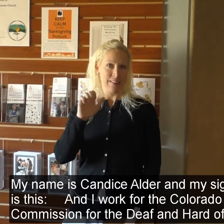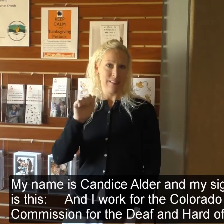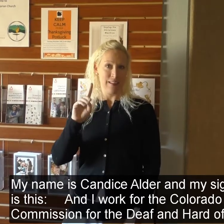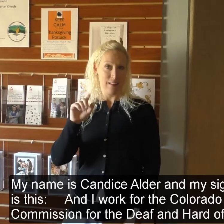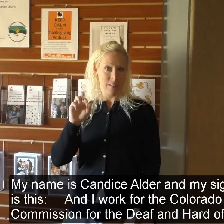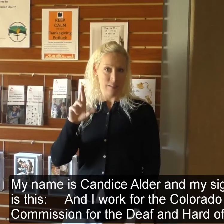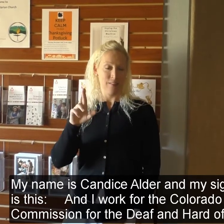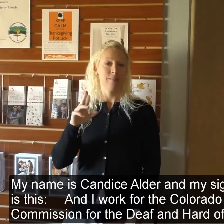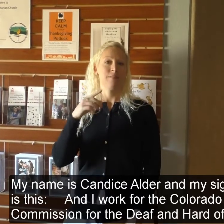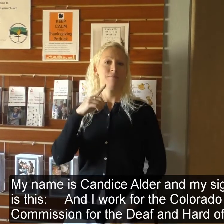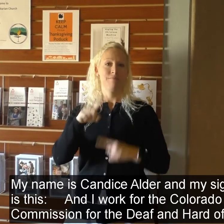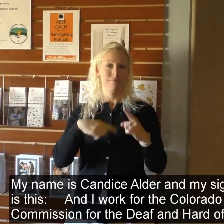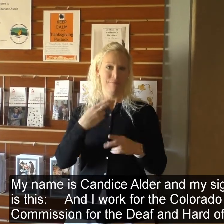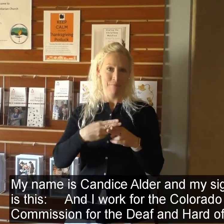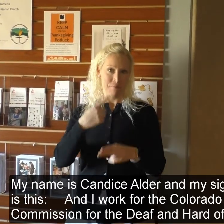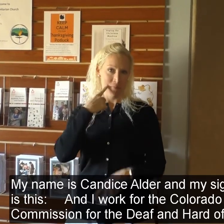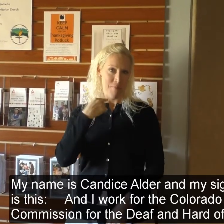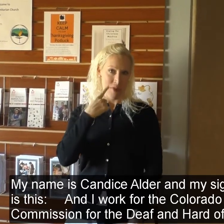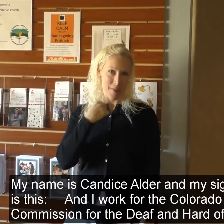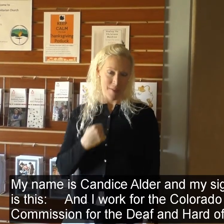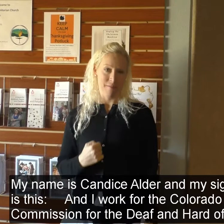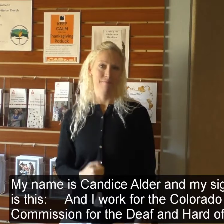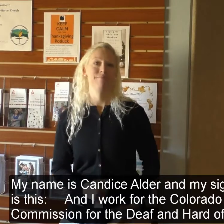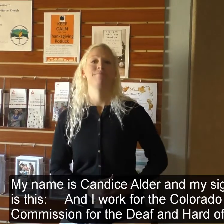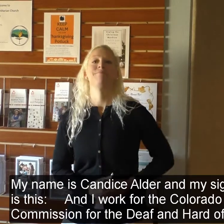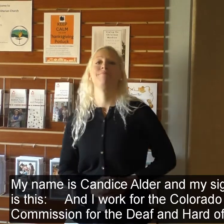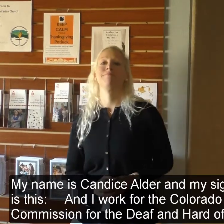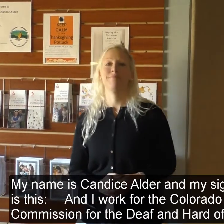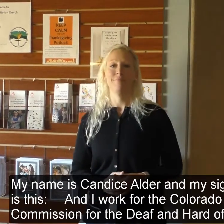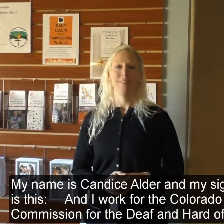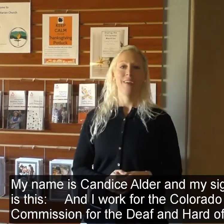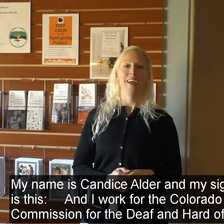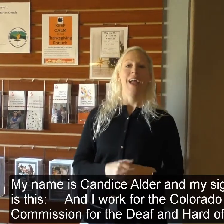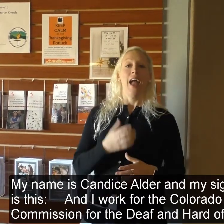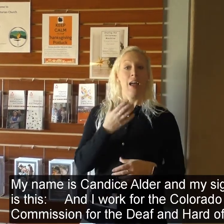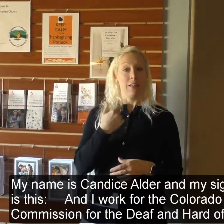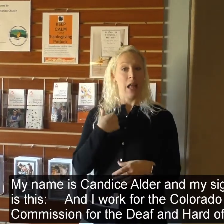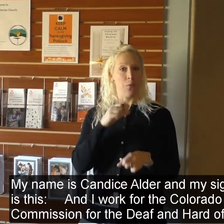Hello there, my name is Candace Adair, and my sign name is this.